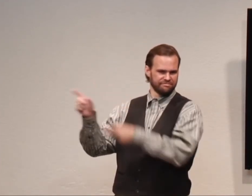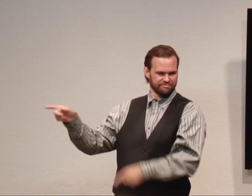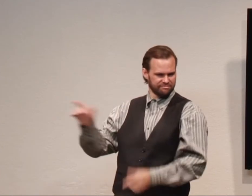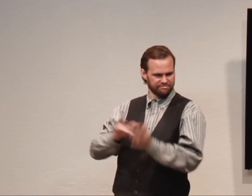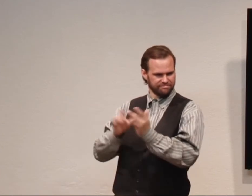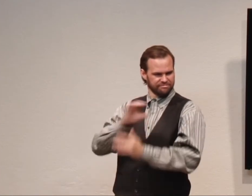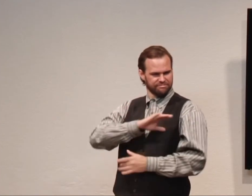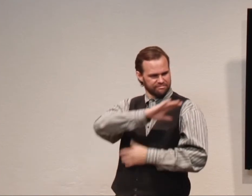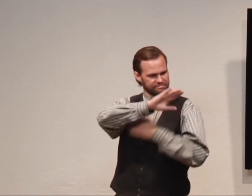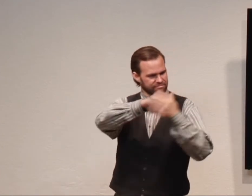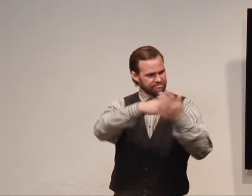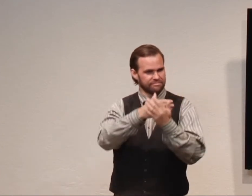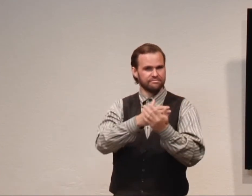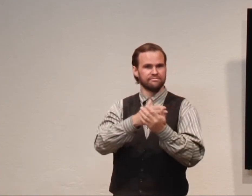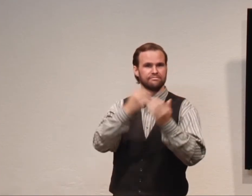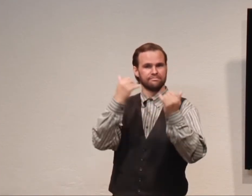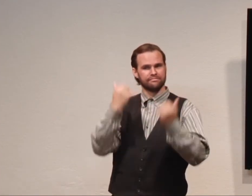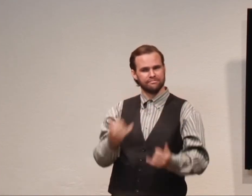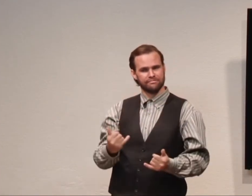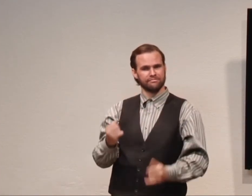Christ.